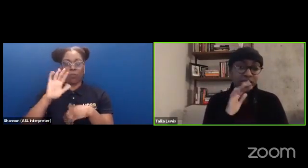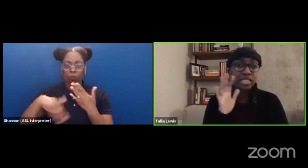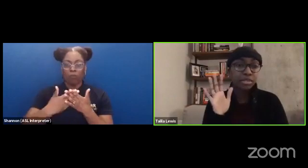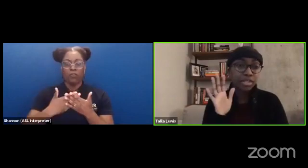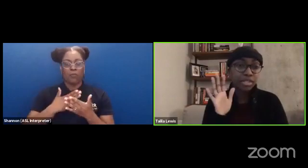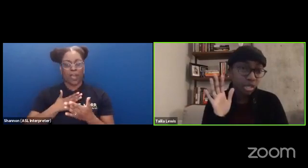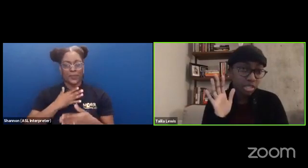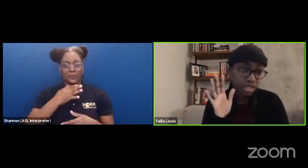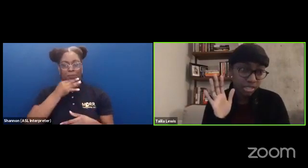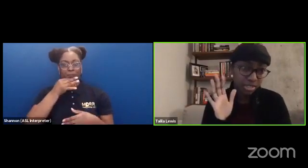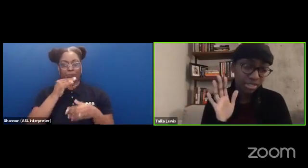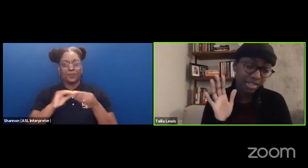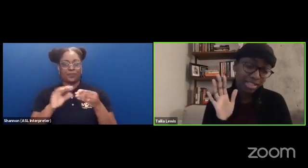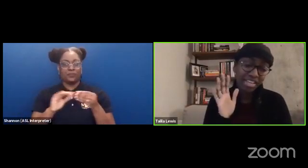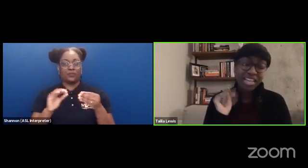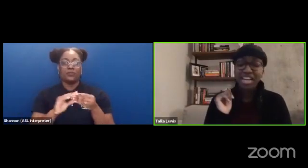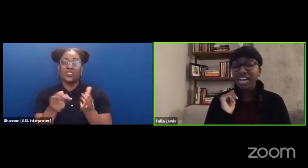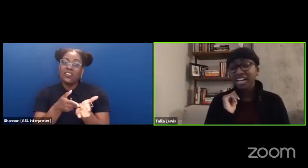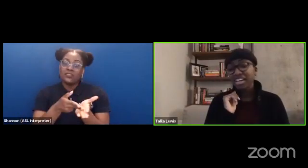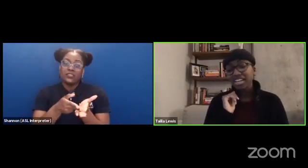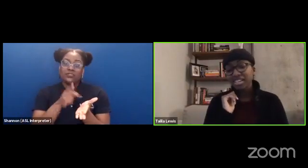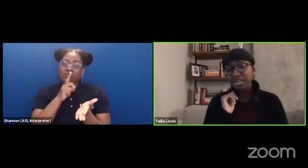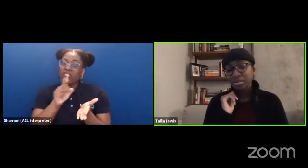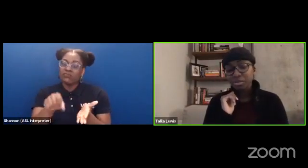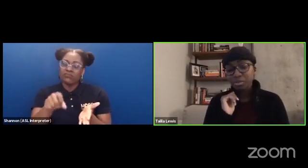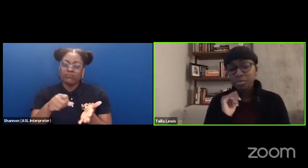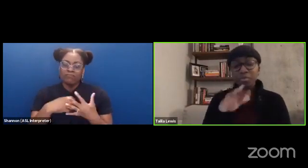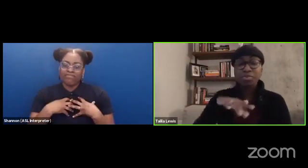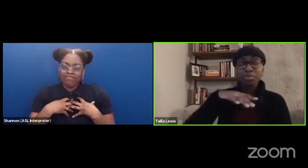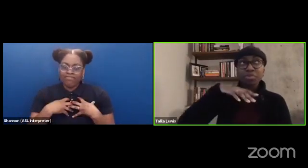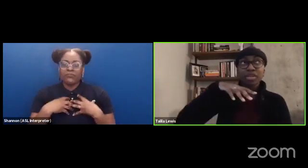because it's deeply distressing. A